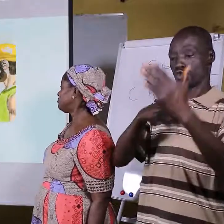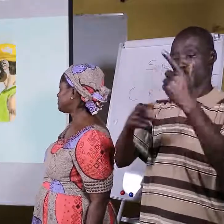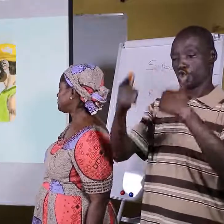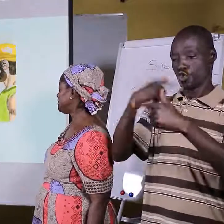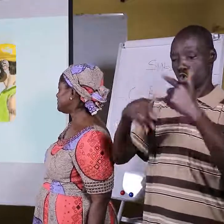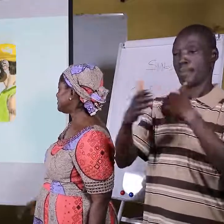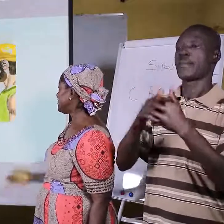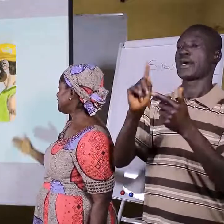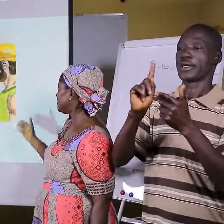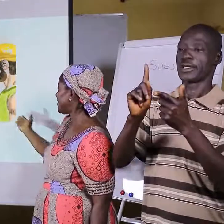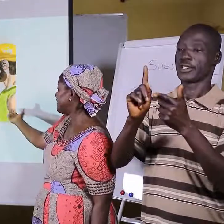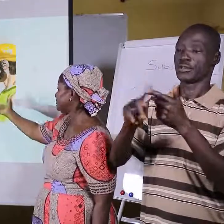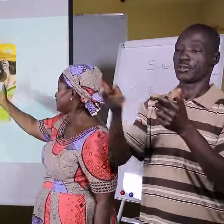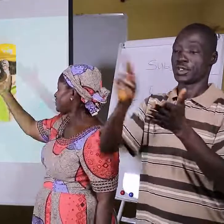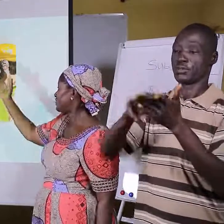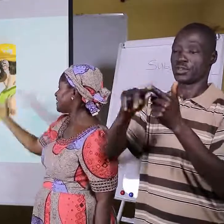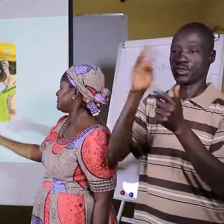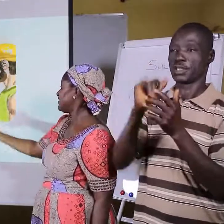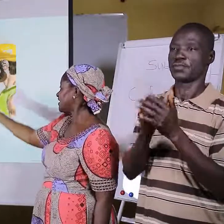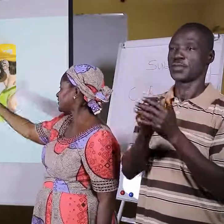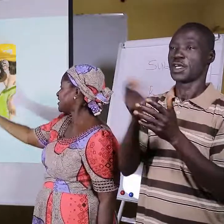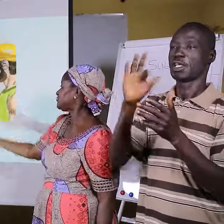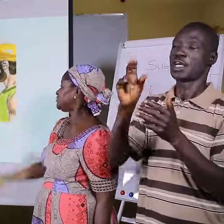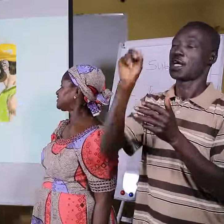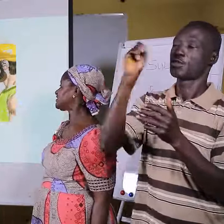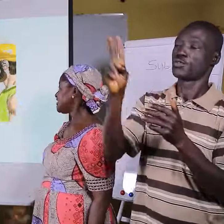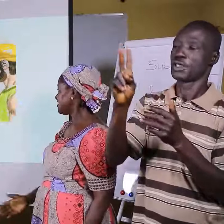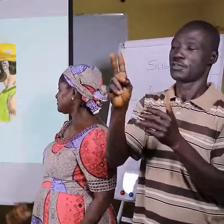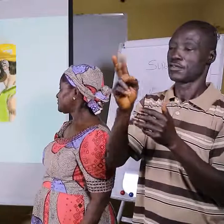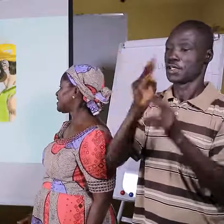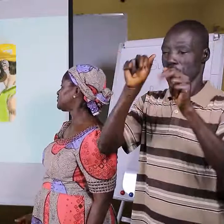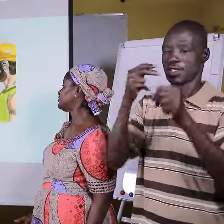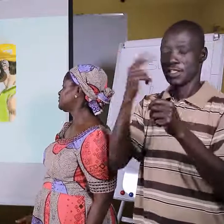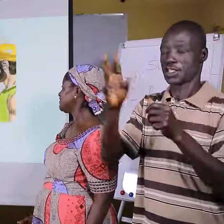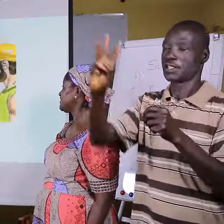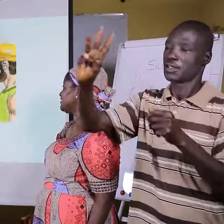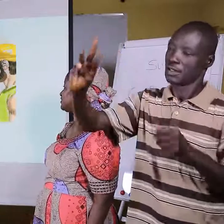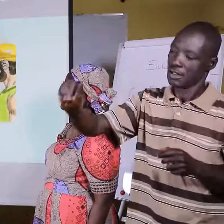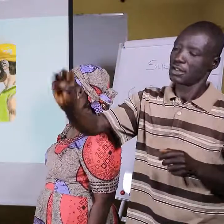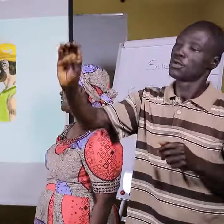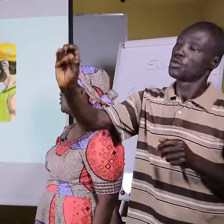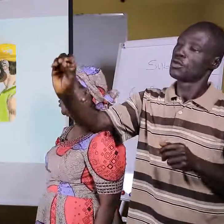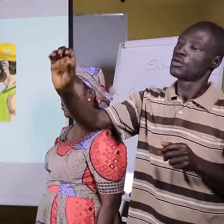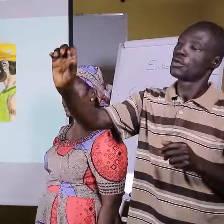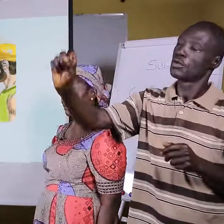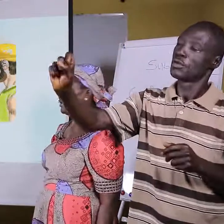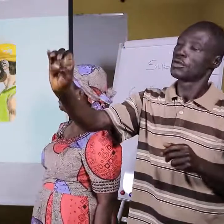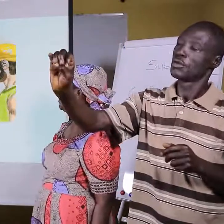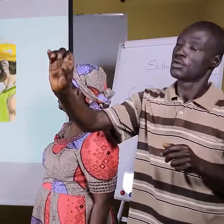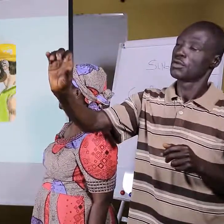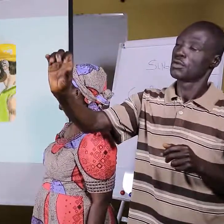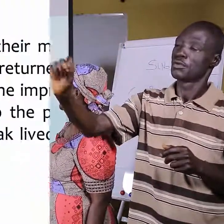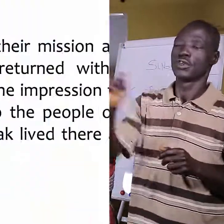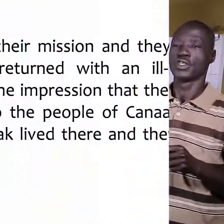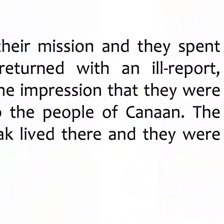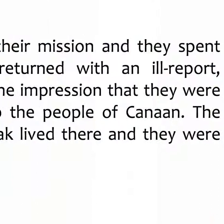the reports to him. Look at them, 12 of them, and look at Moses, trying to instruct them on what to